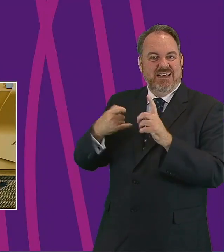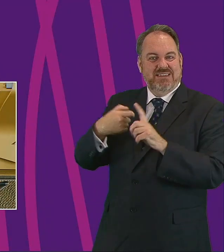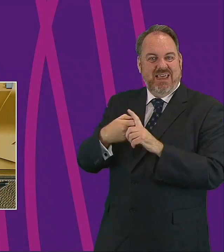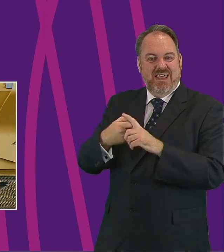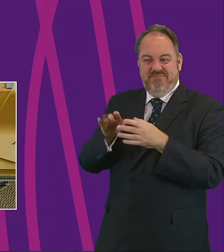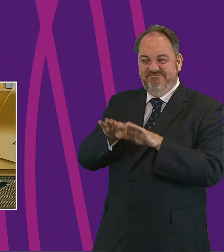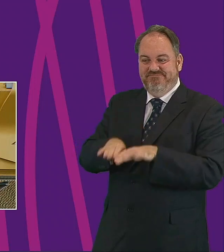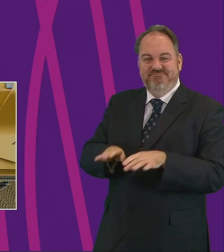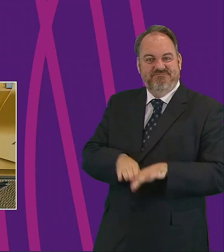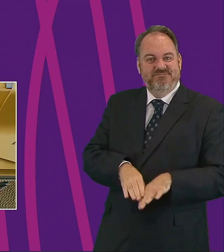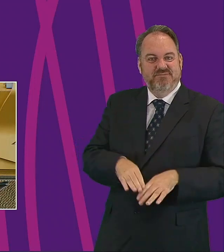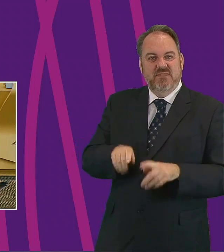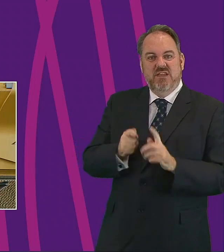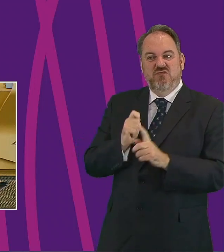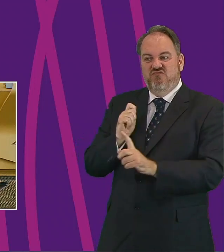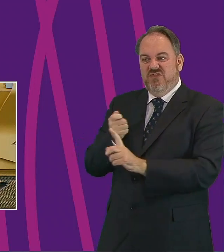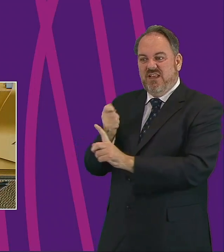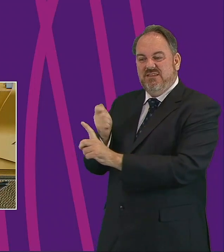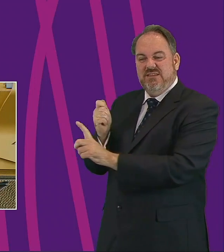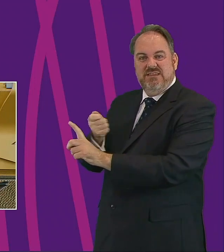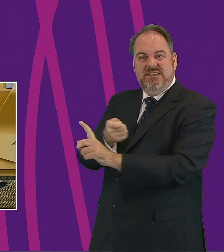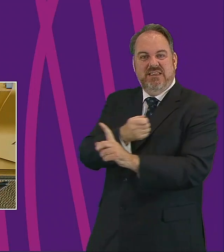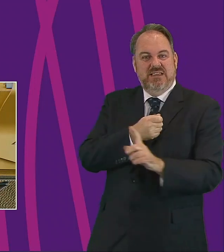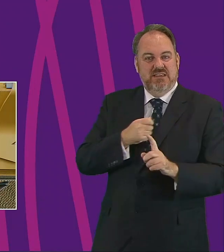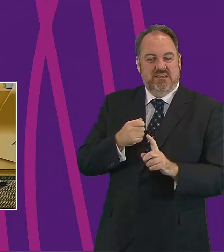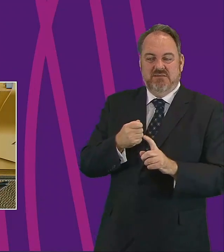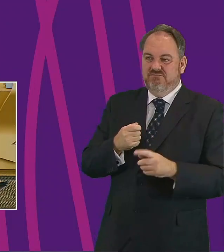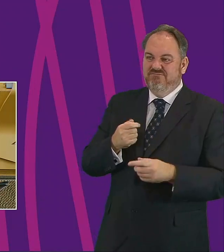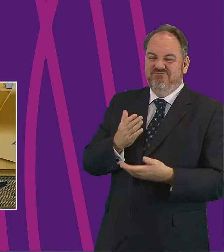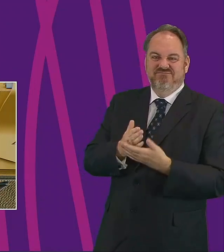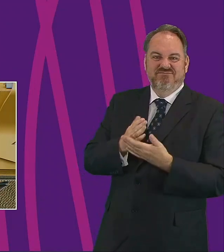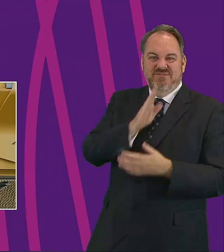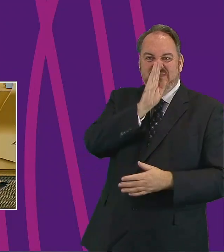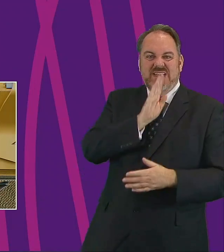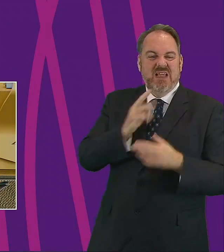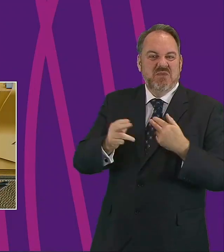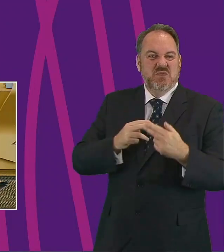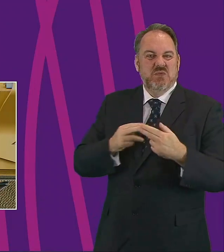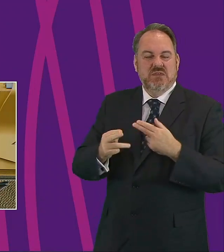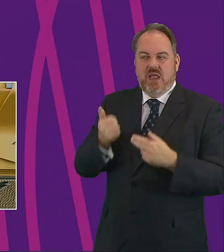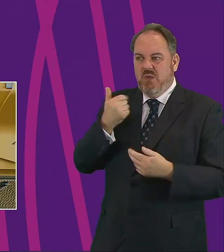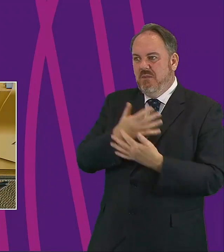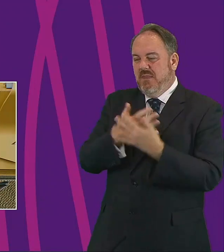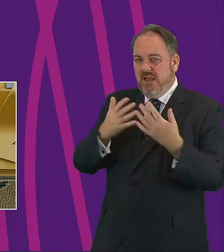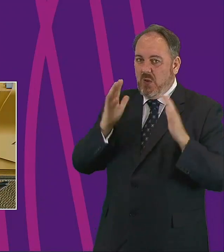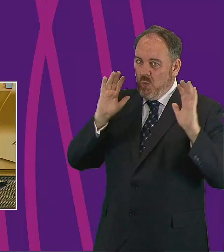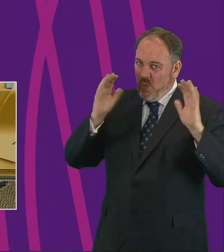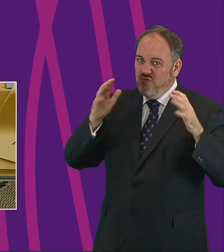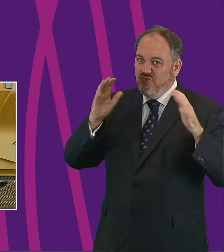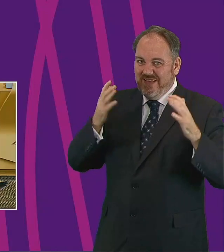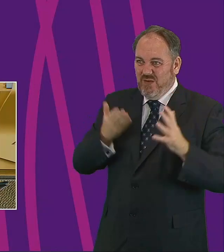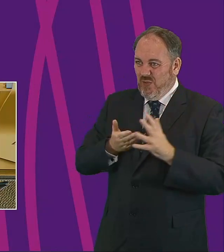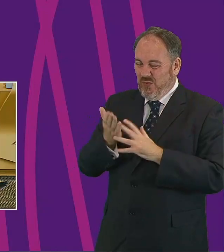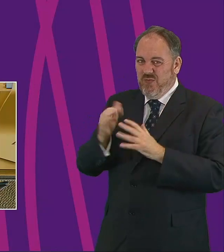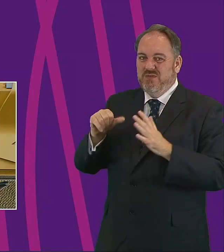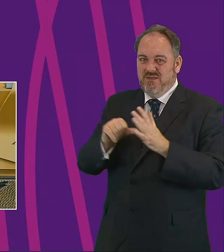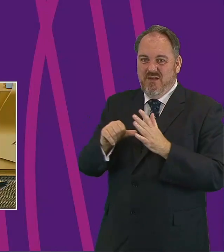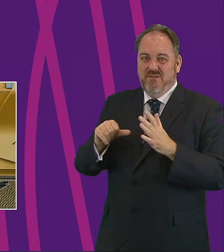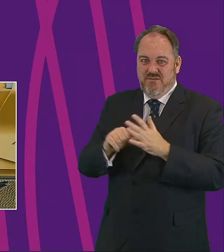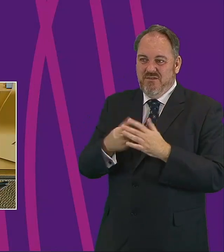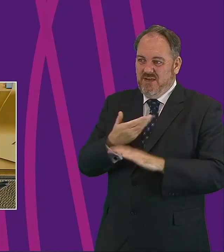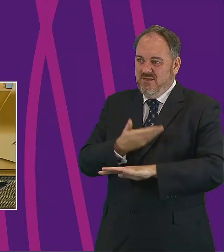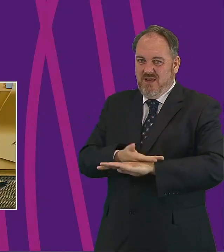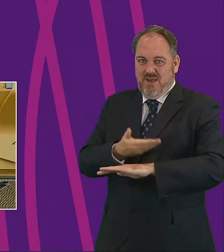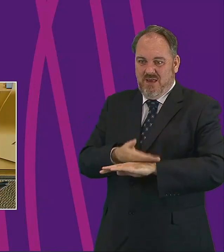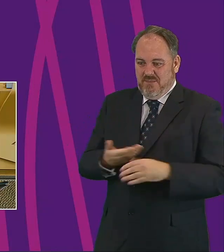with a view to making a number of redundancies. This will obviously be an anxious time for those affected, particularly during the current situation.